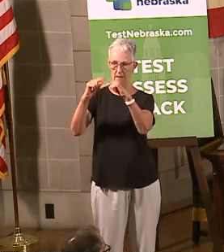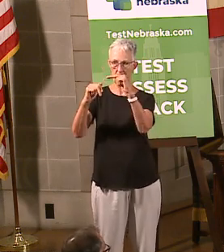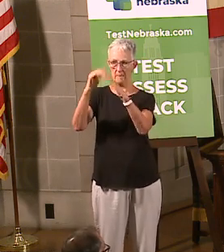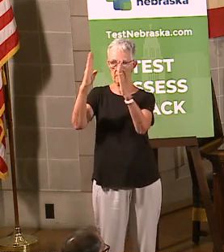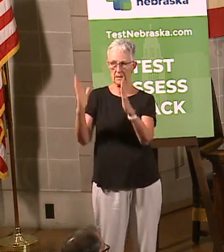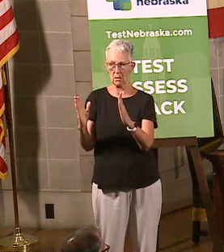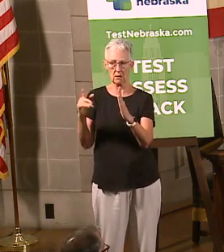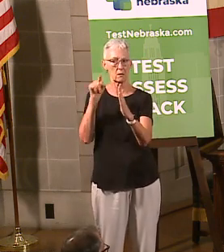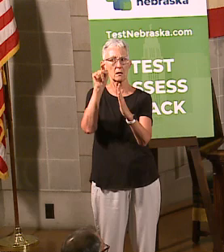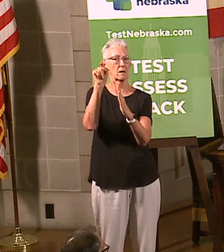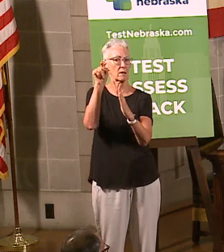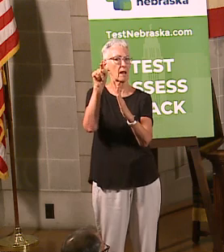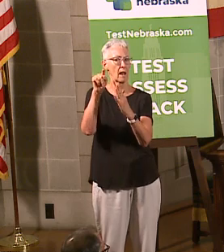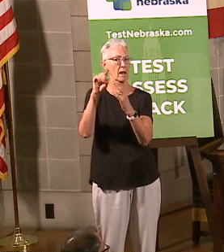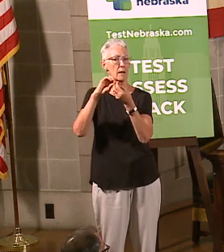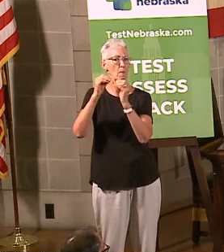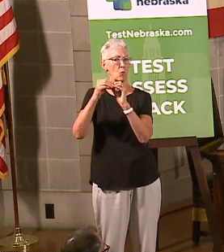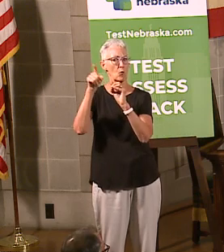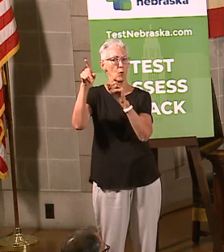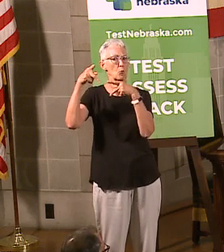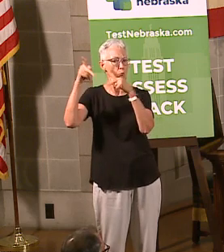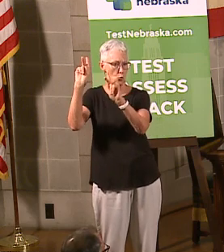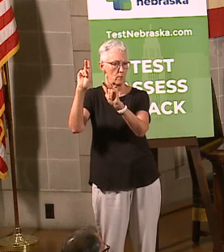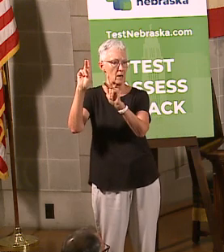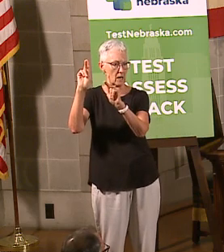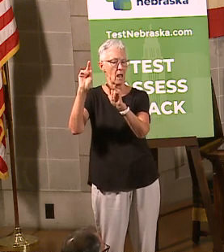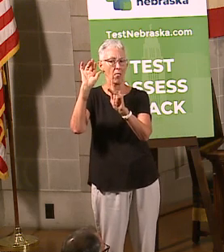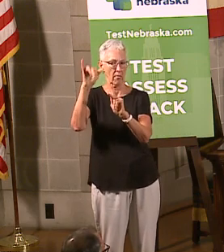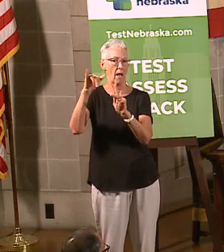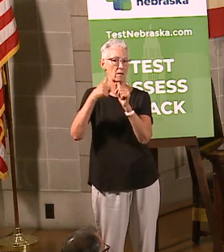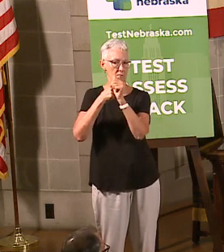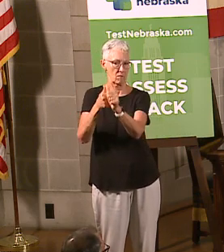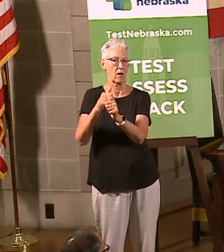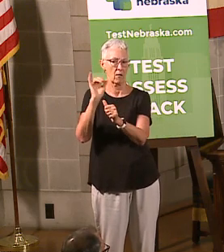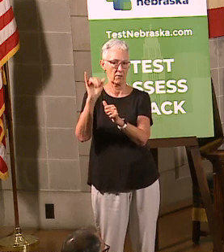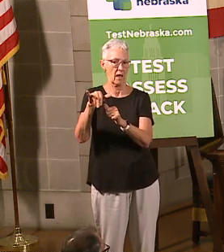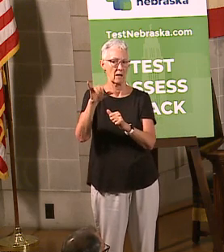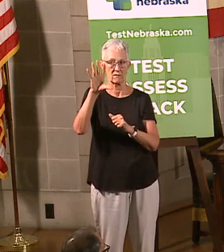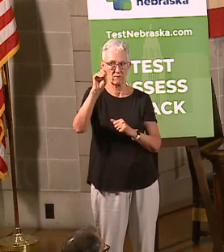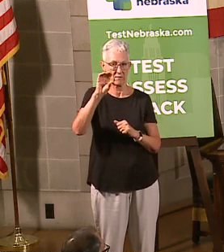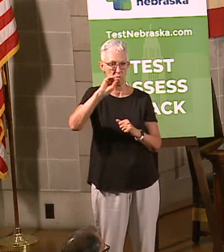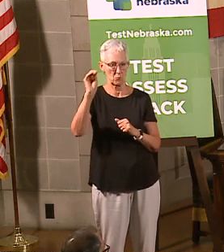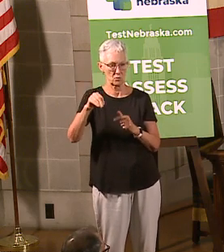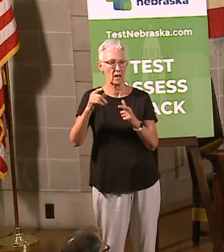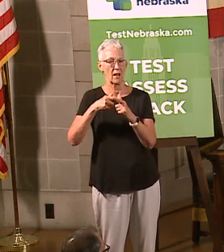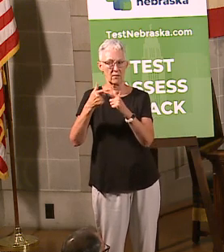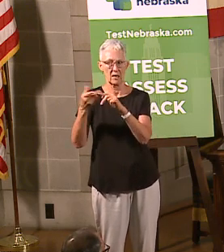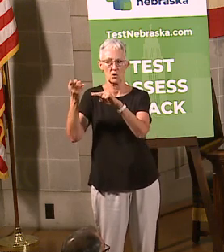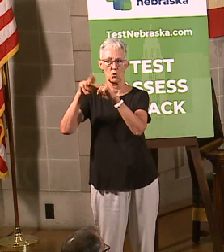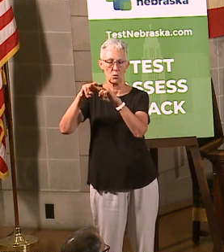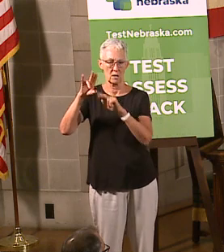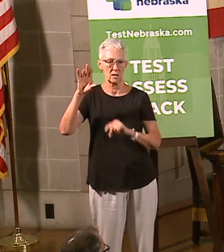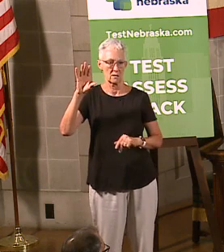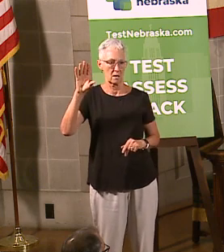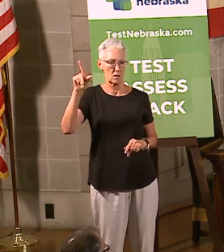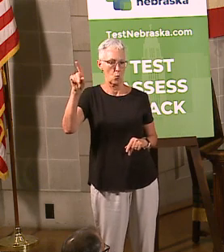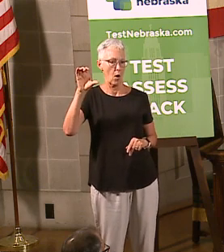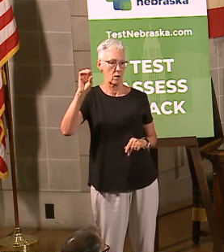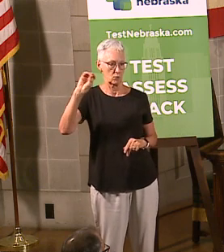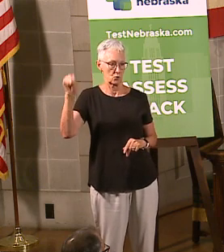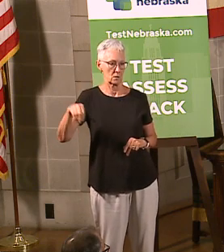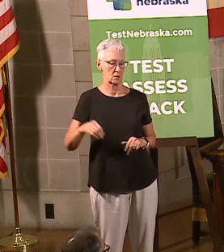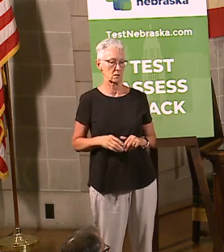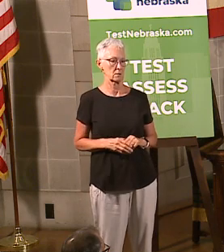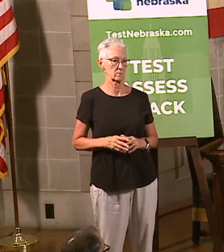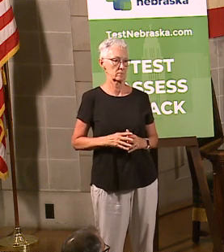June 22nd. It will all relate back to occupancy ratings for those venues. Bill Right. Shammer wants to know, there were several rules in